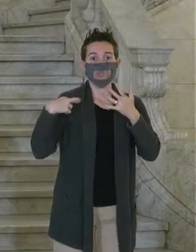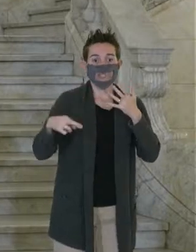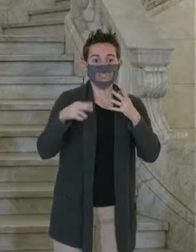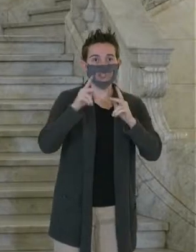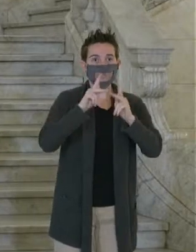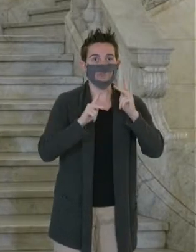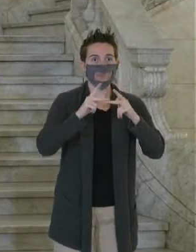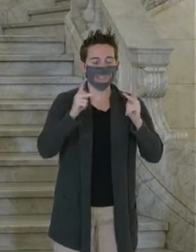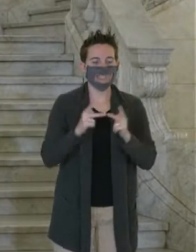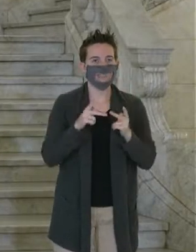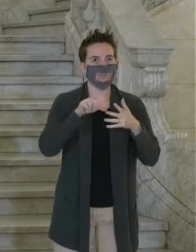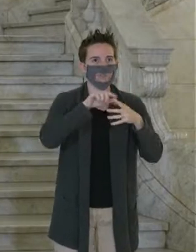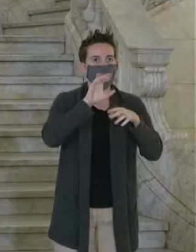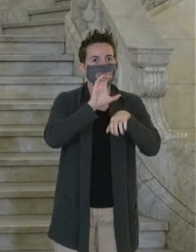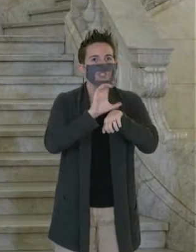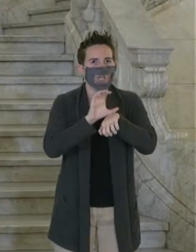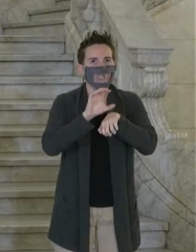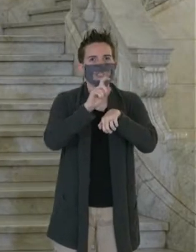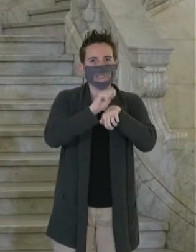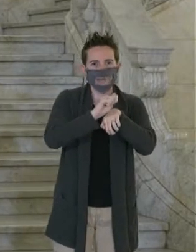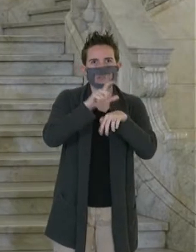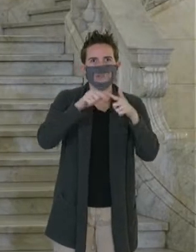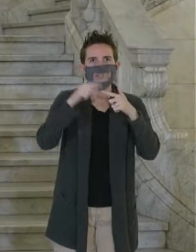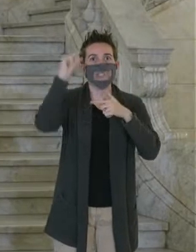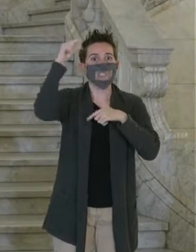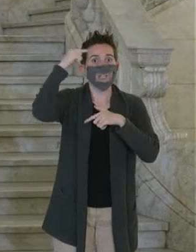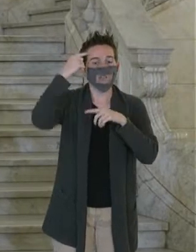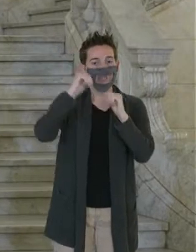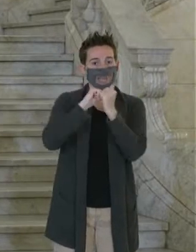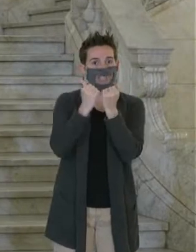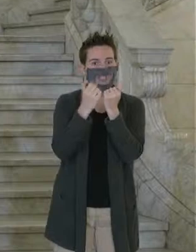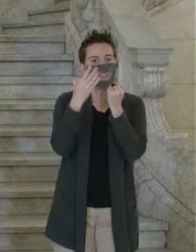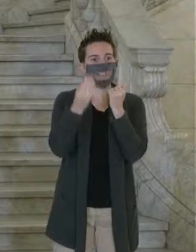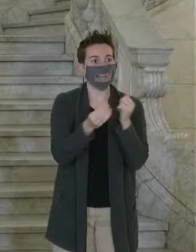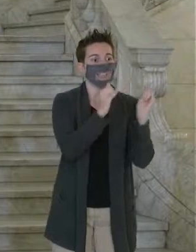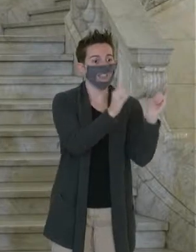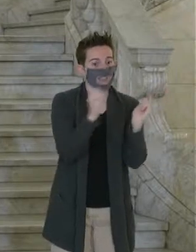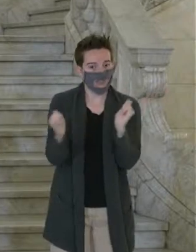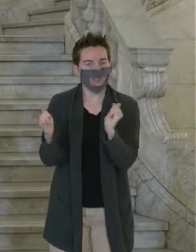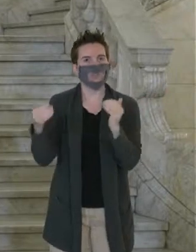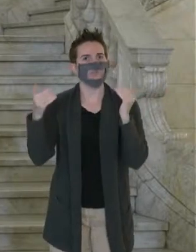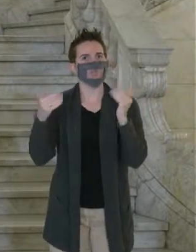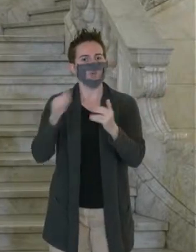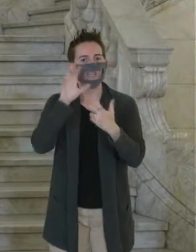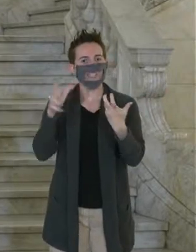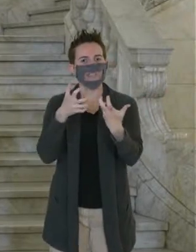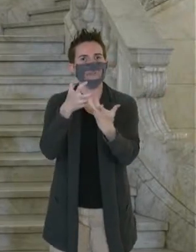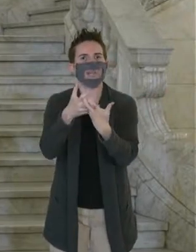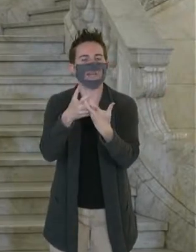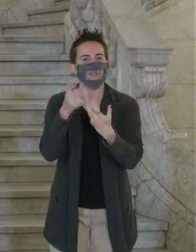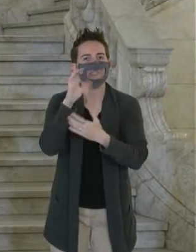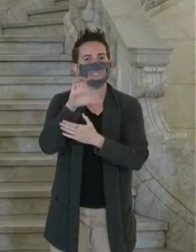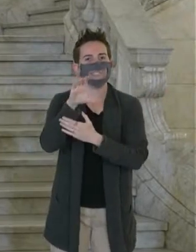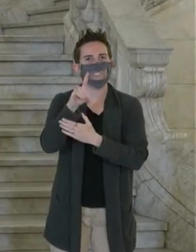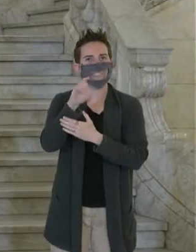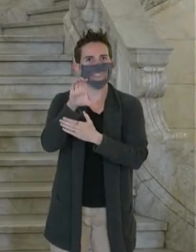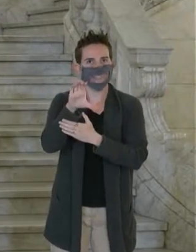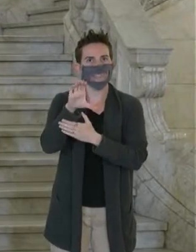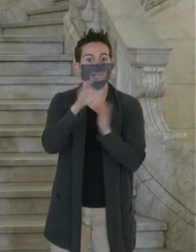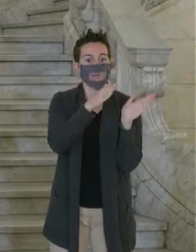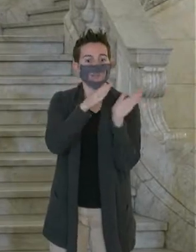of worship, government agencies, and individuals to comply with the Centers for Disease Control and